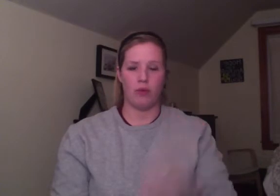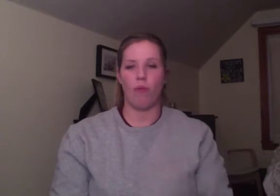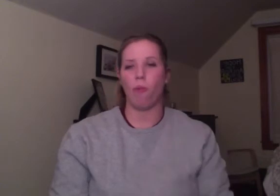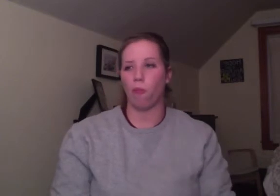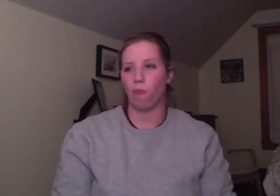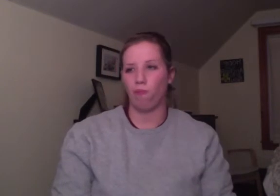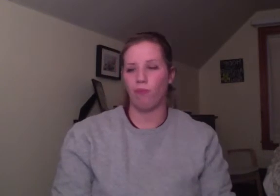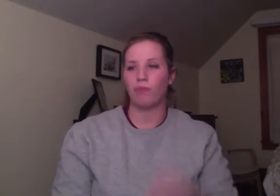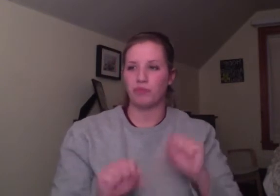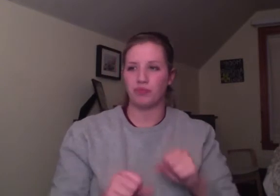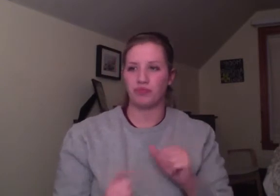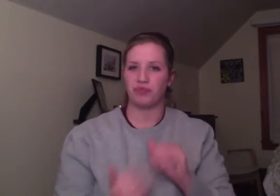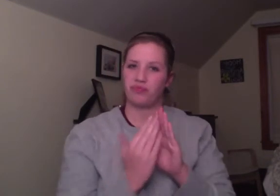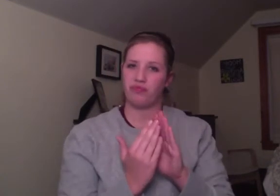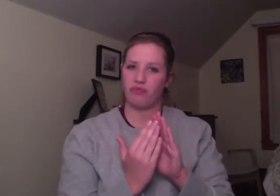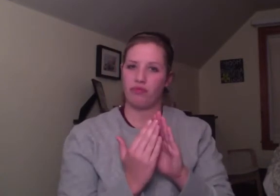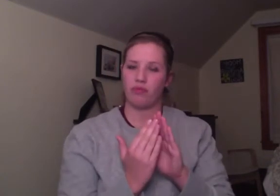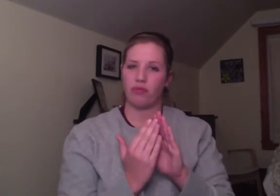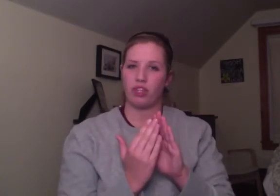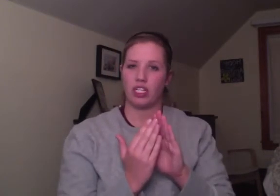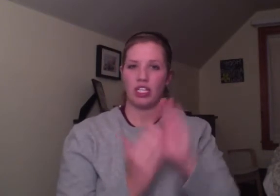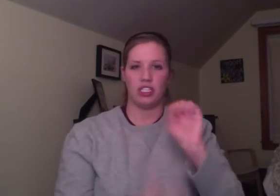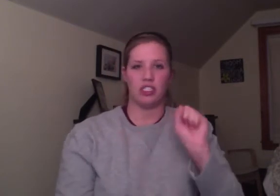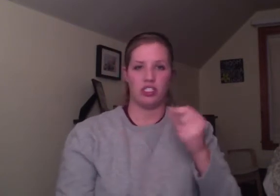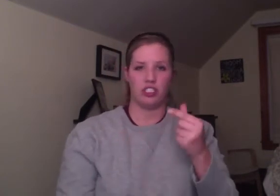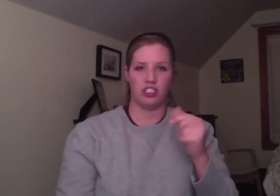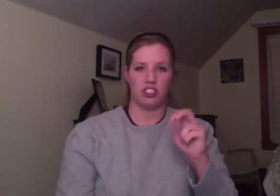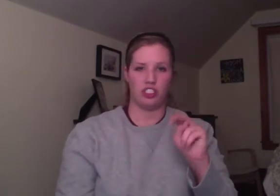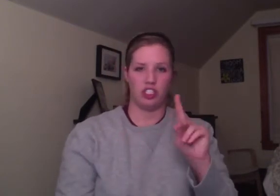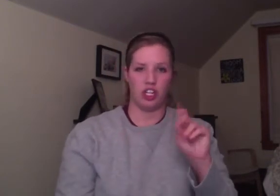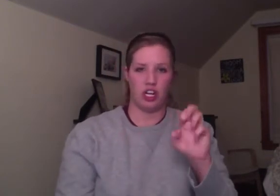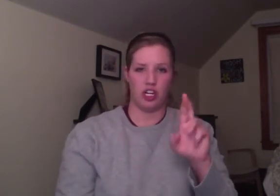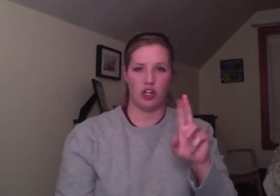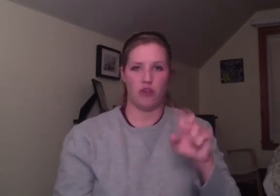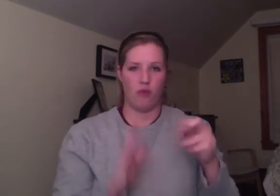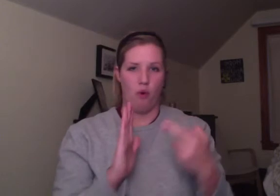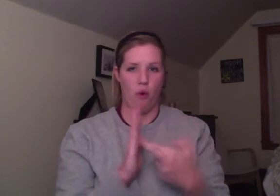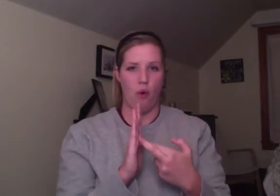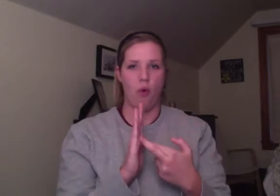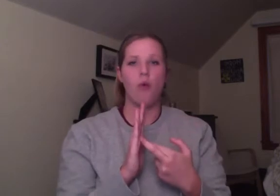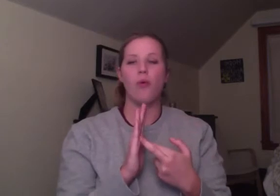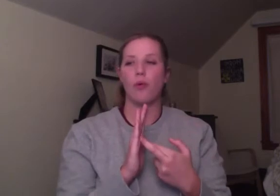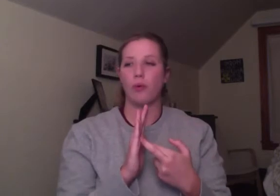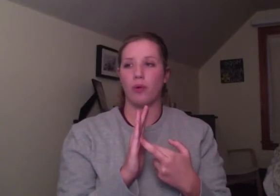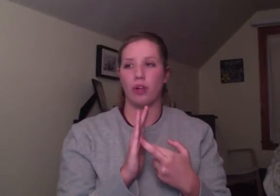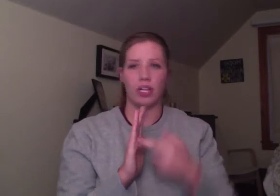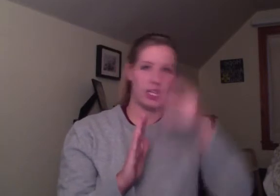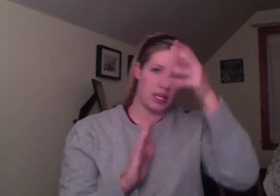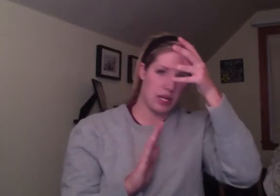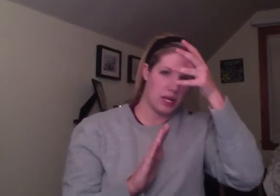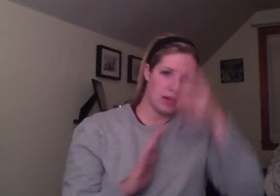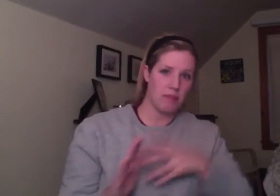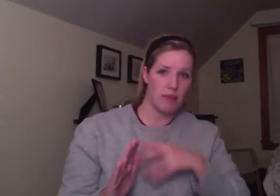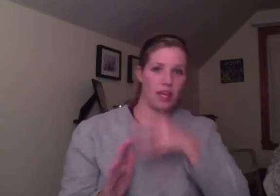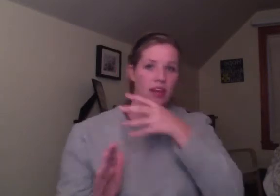tackle gender roles and sexual orientation. Um, Gender roles being a man and a woman, and a man is supposed to act